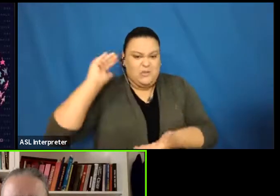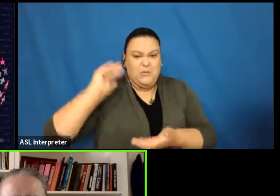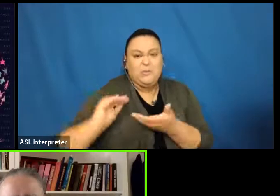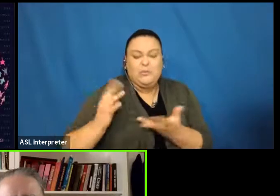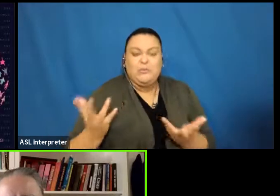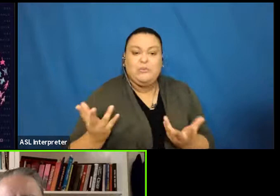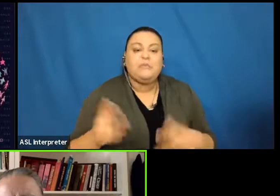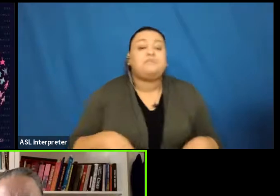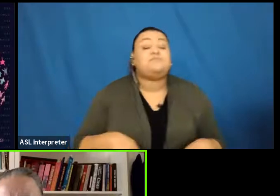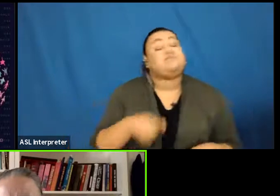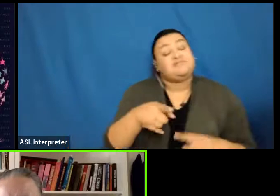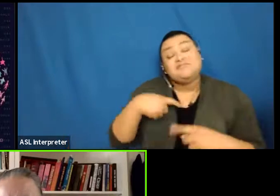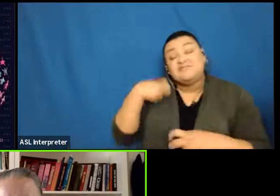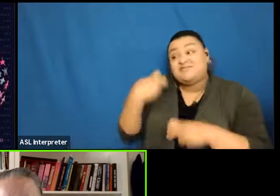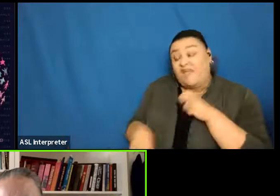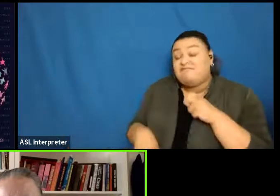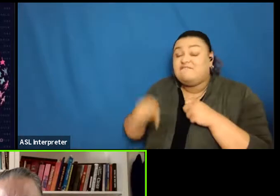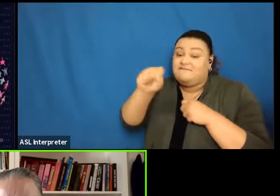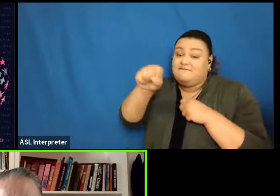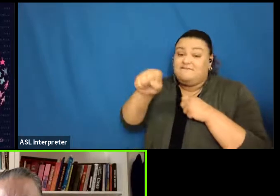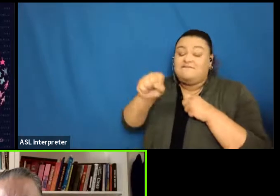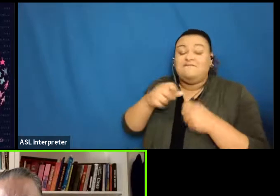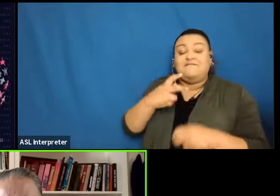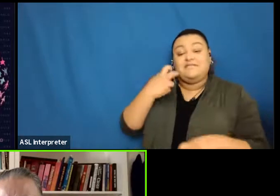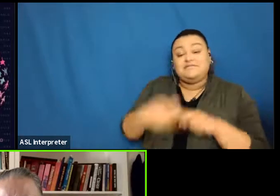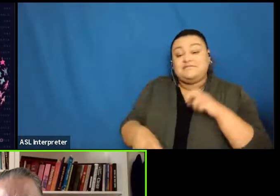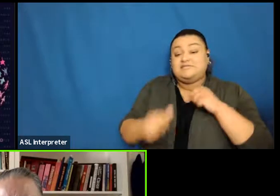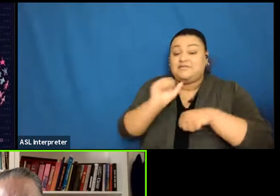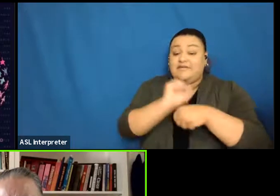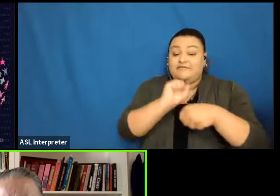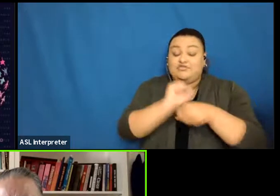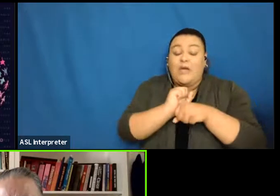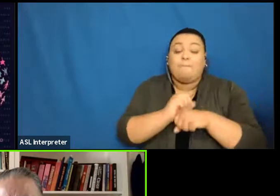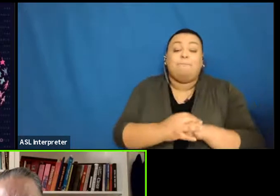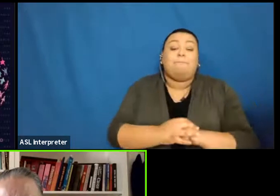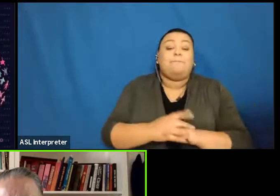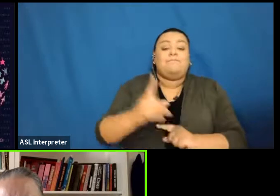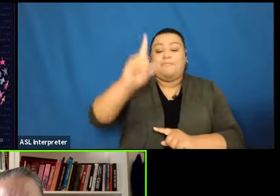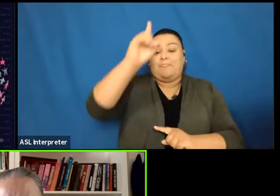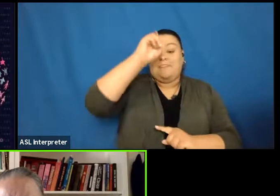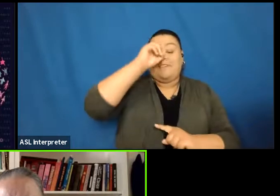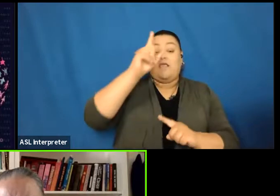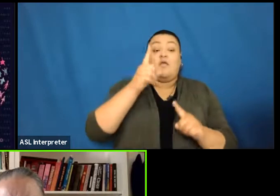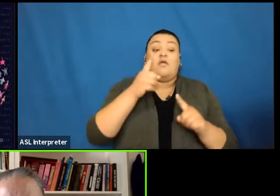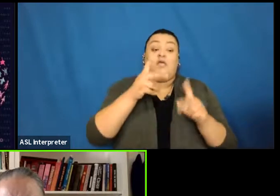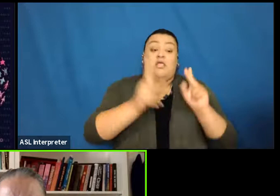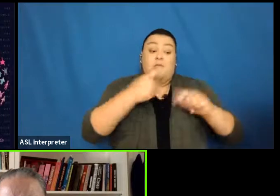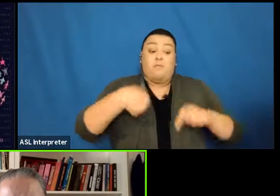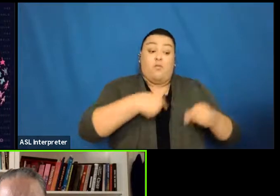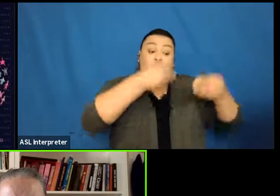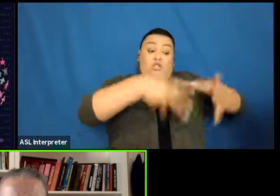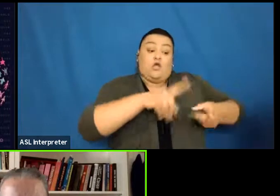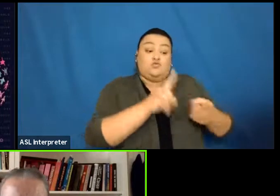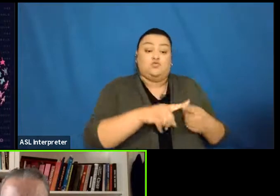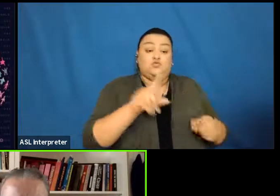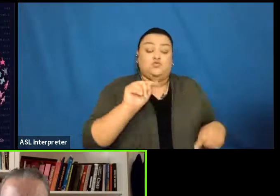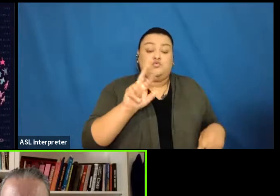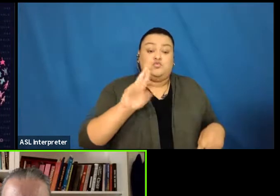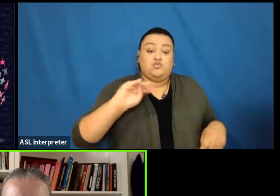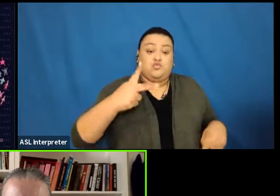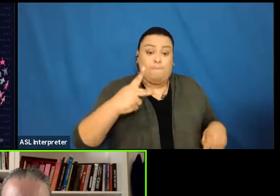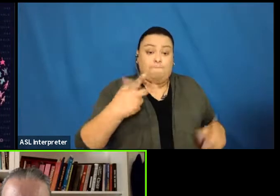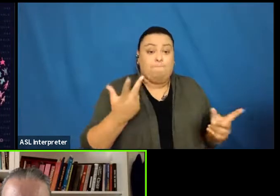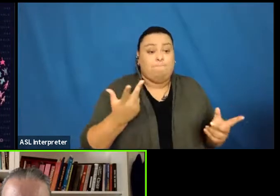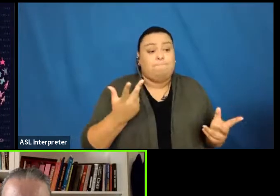difficult chore. I mean, it's definitely a difficult job. I think that those we lost to Trump, thank God they were